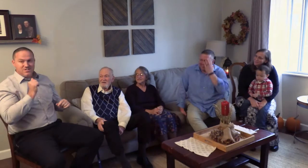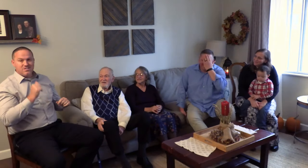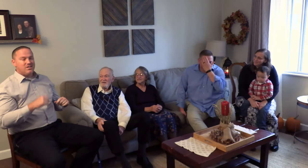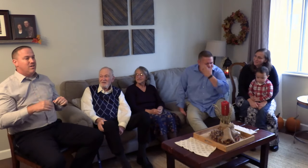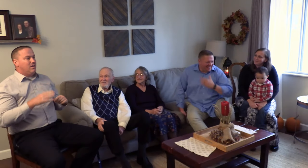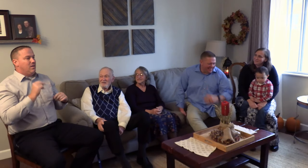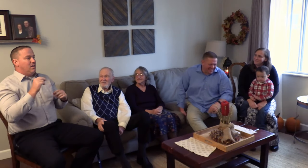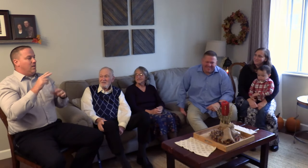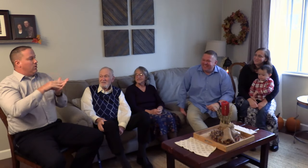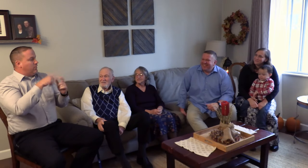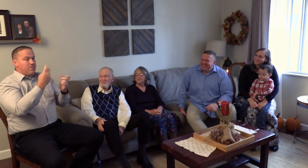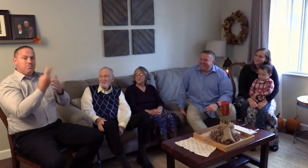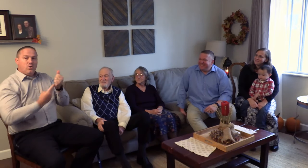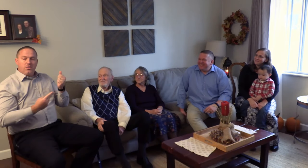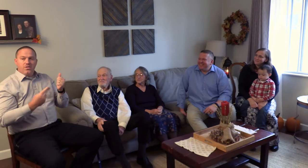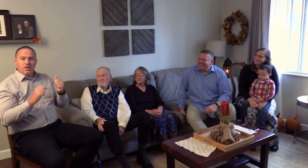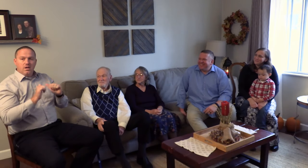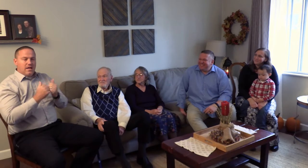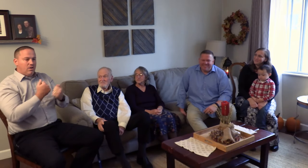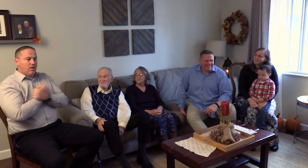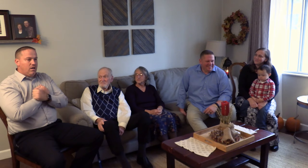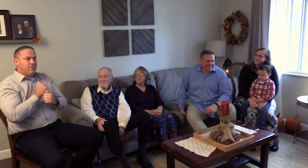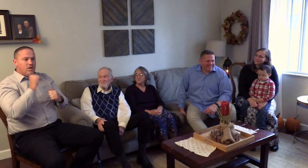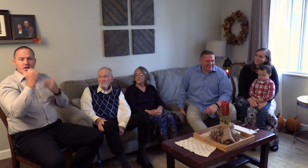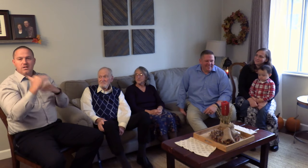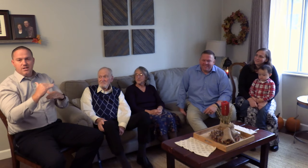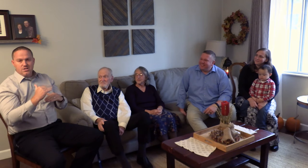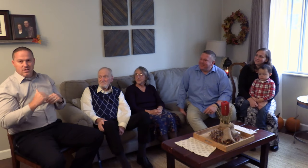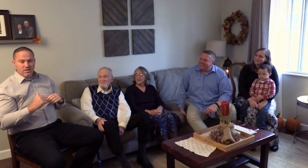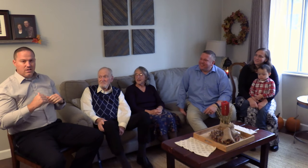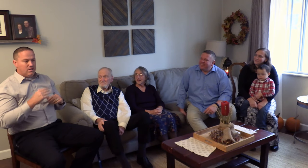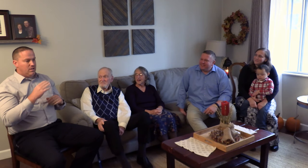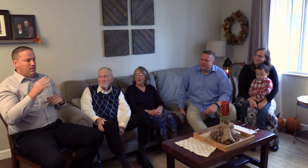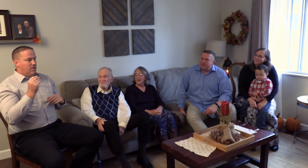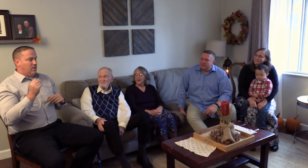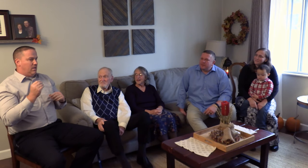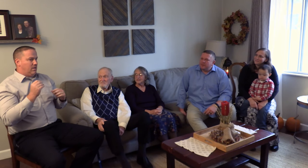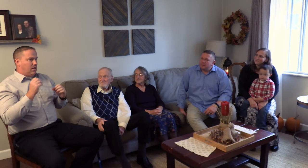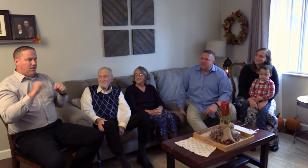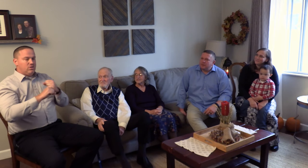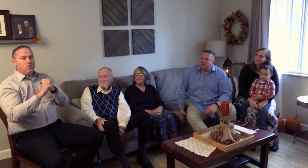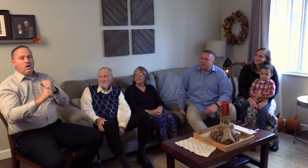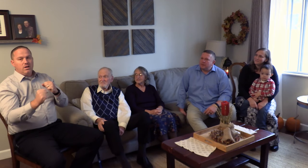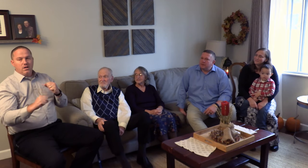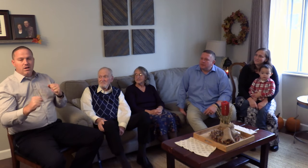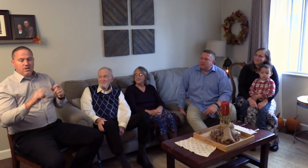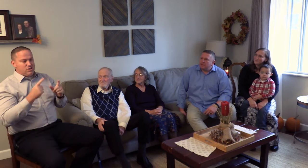and learning from them both how to love unconditionally and I could go on and on and just